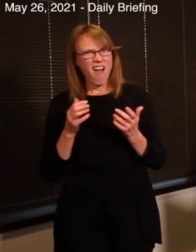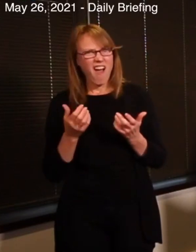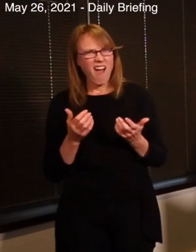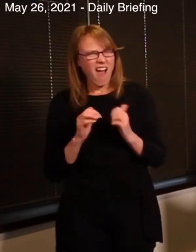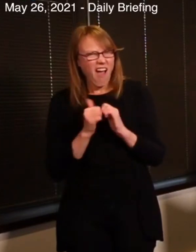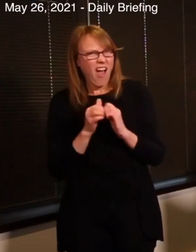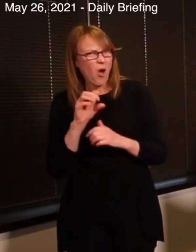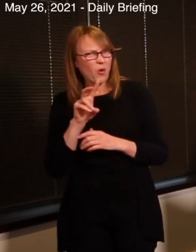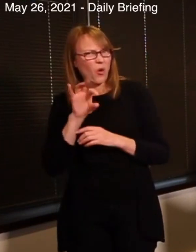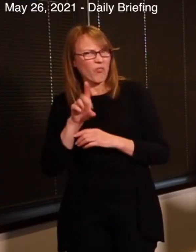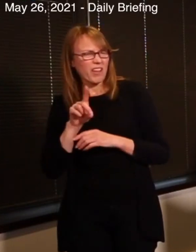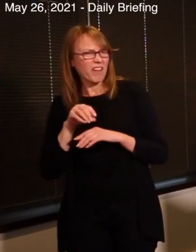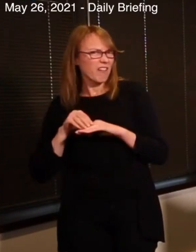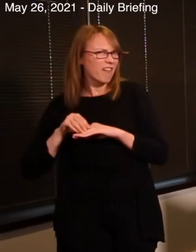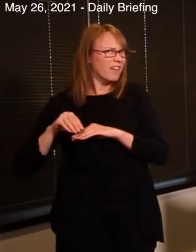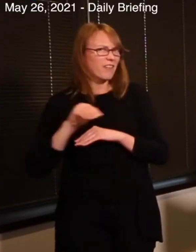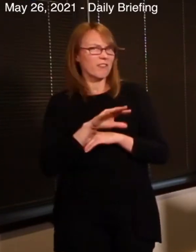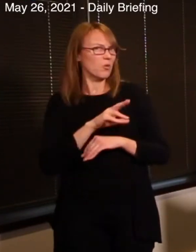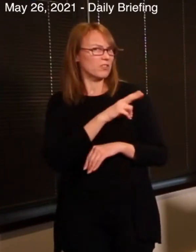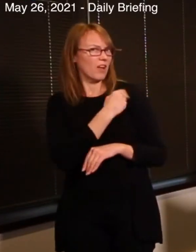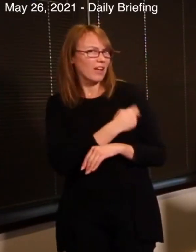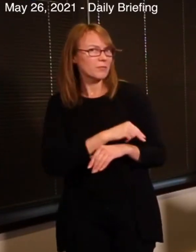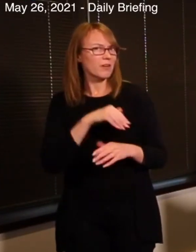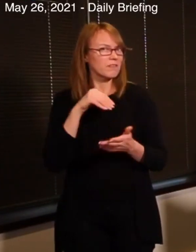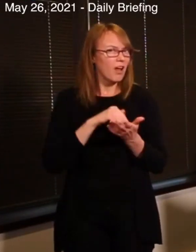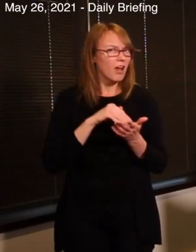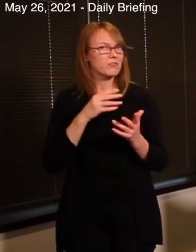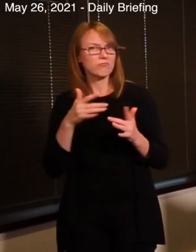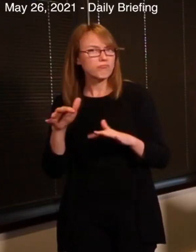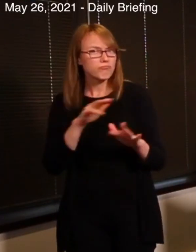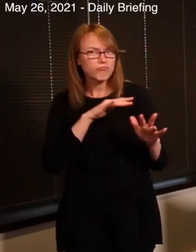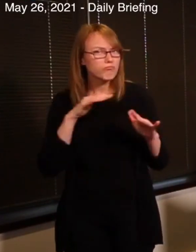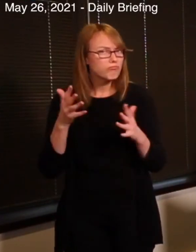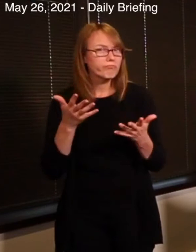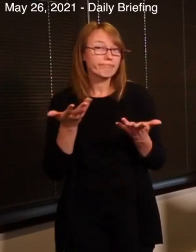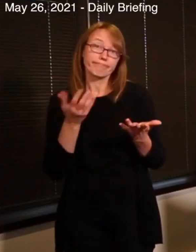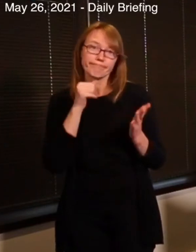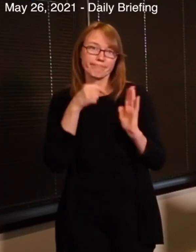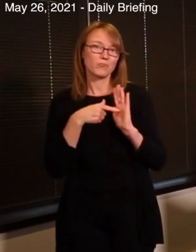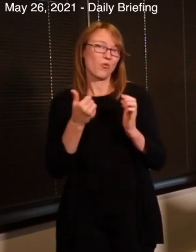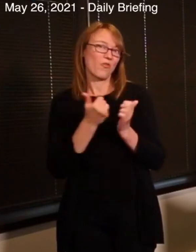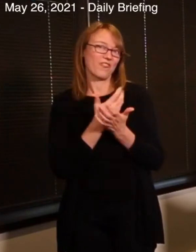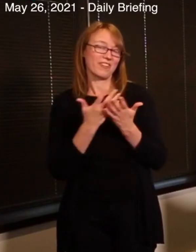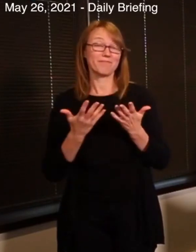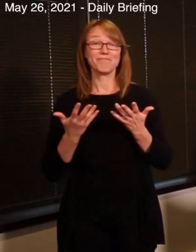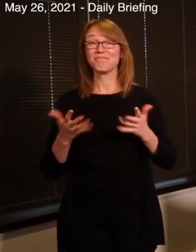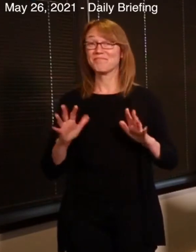the other things that we've talked about. That concludes our list of questions. Thanks for watching.